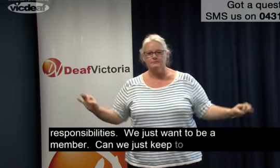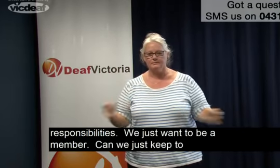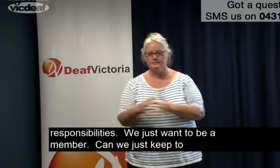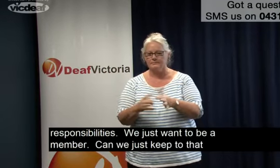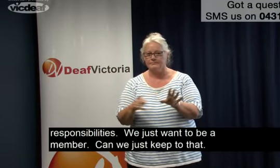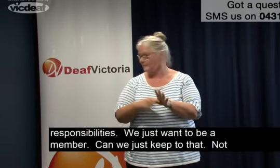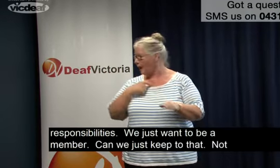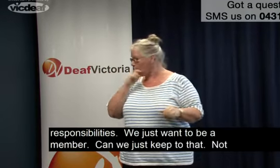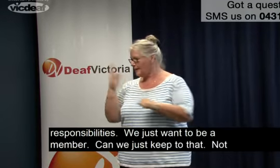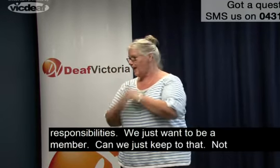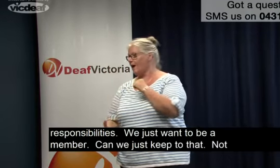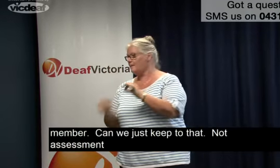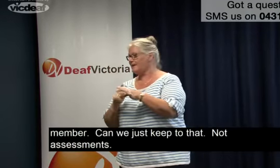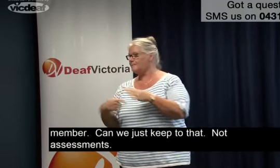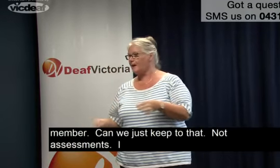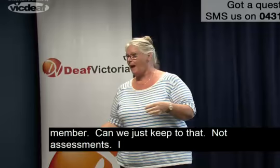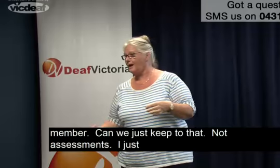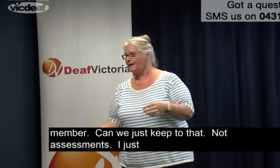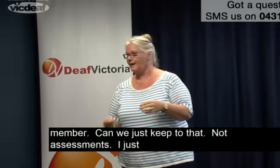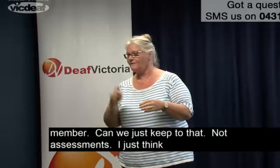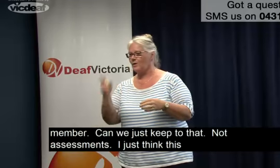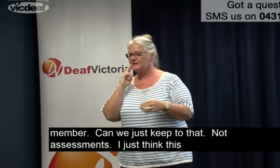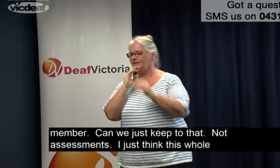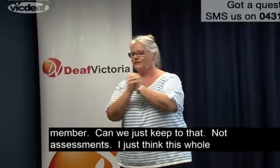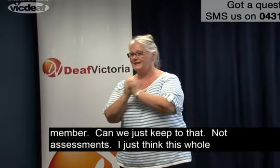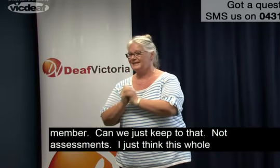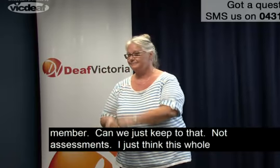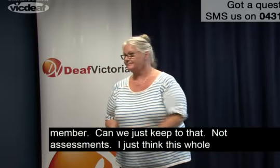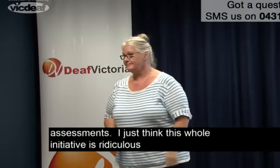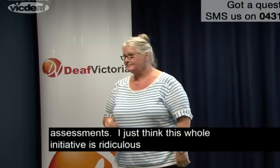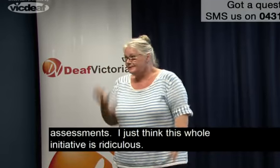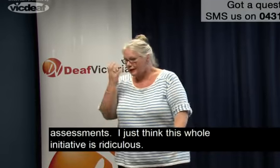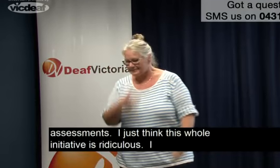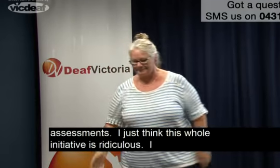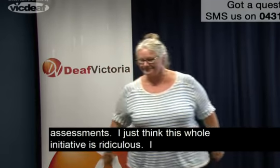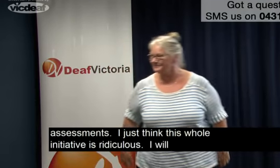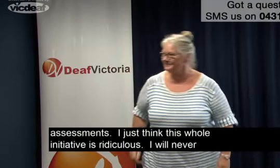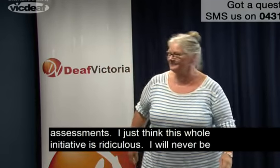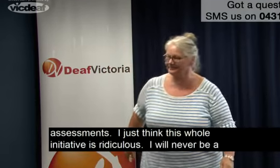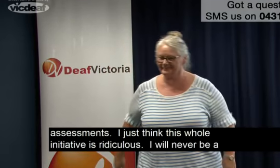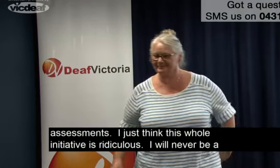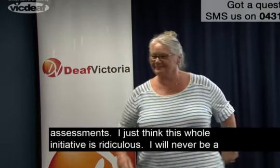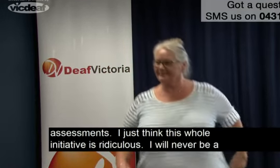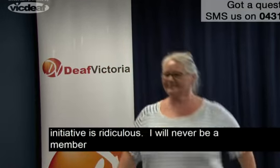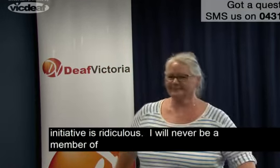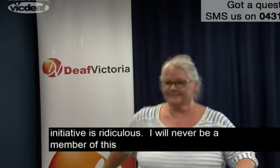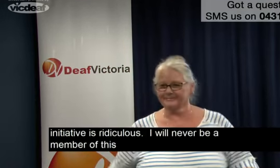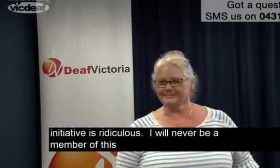whole initiative is ridiculous. I will never be a member of this deaf-friendly initiative. Sorry.